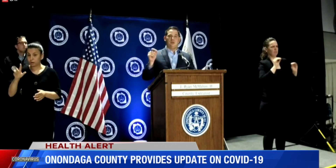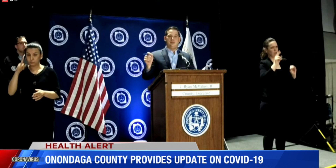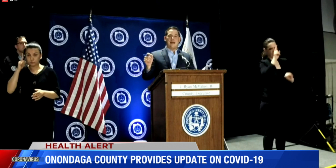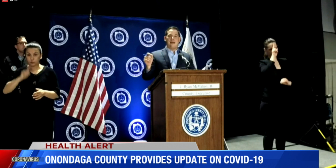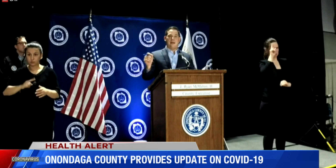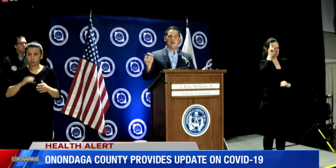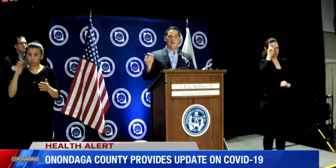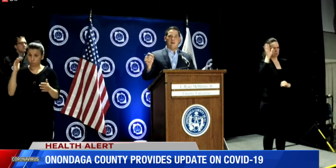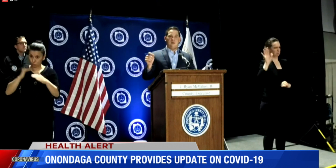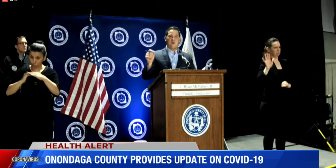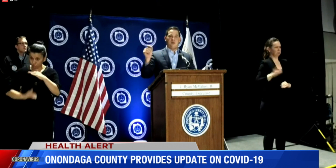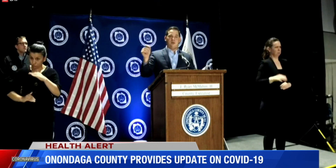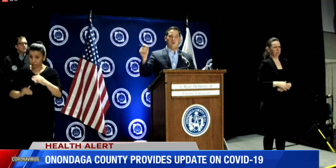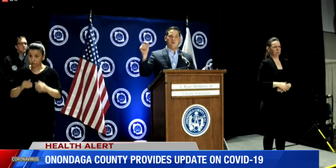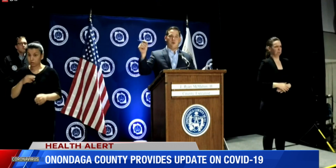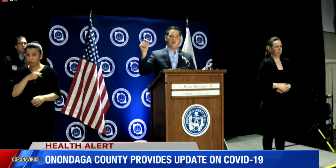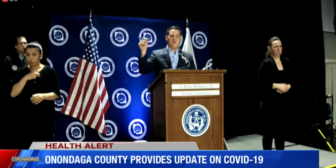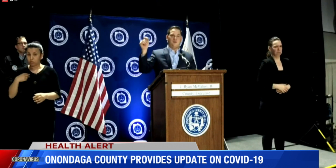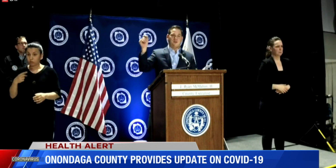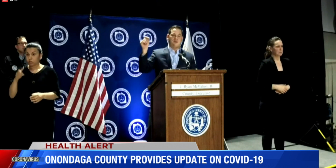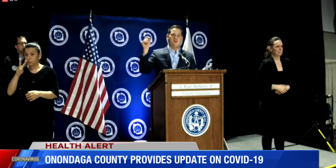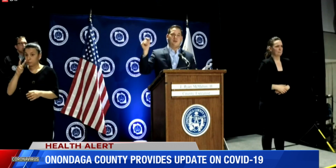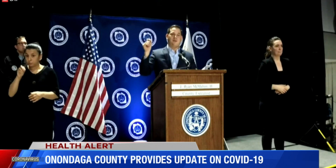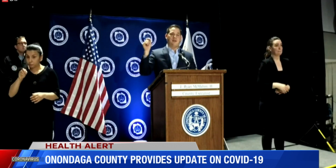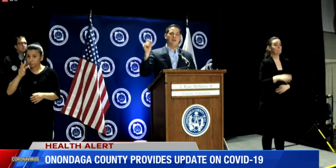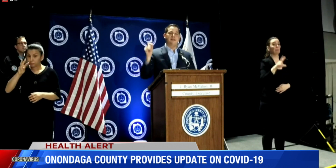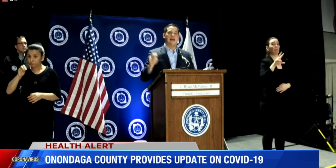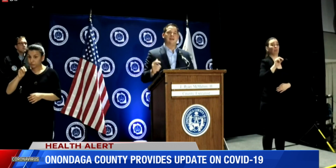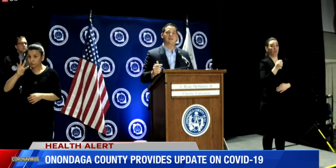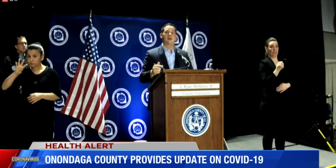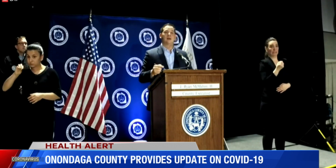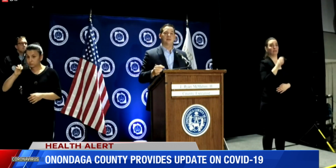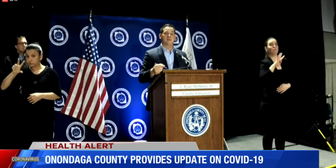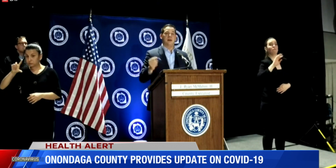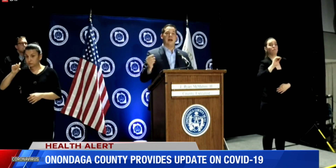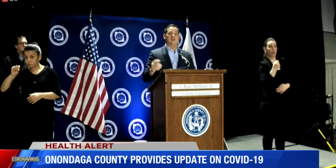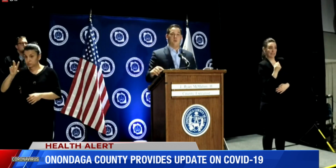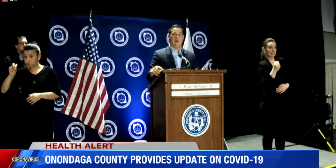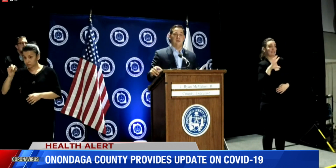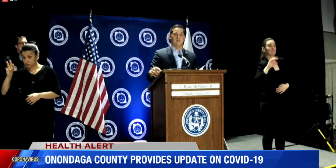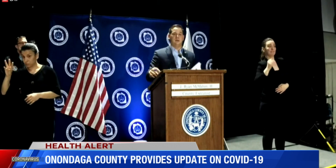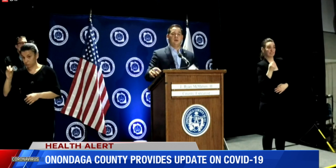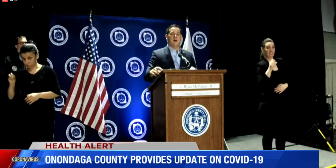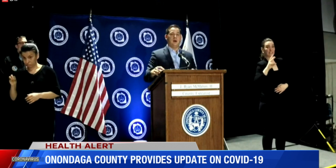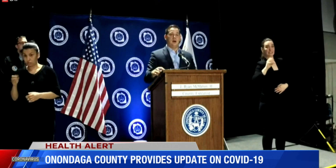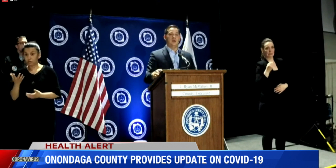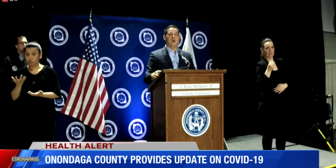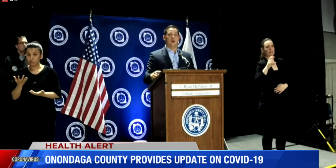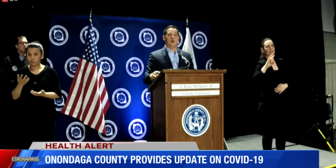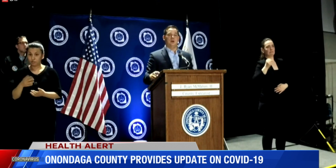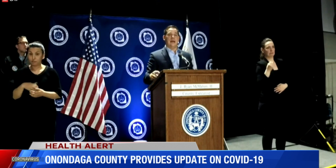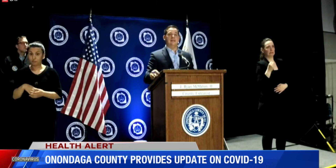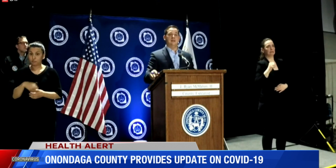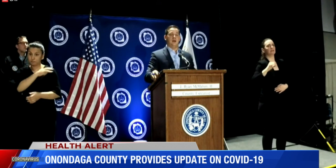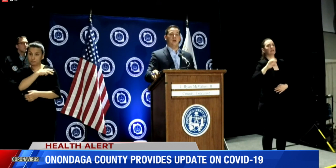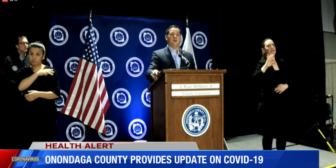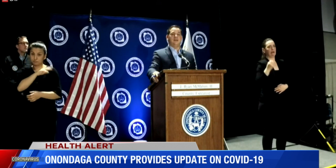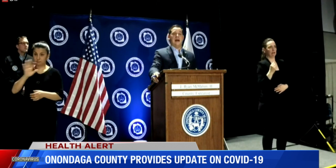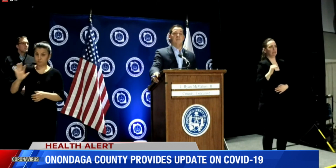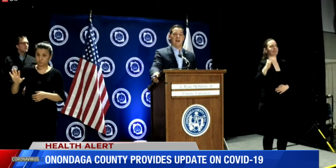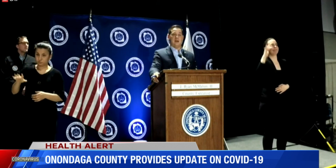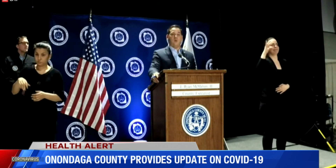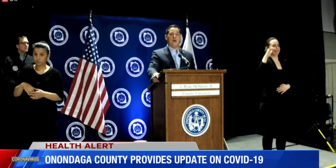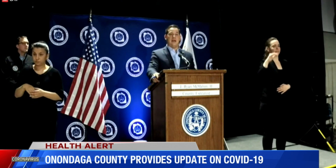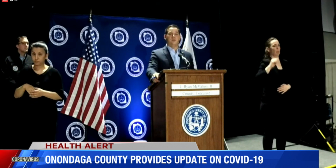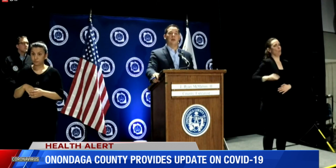each decade, 20s, 30s, 40s, 50s, 60s, 70s, 80s, and 90s, that has been hospitalized. Under 19 and under, there has